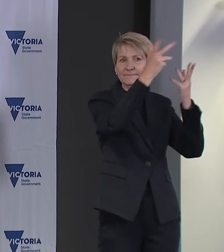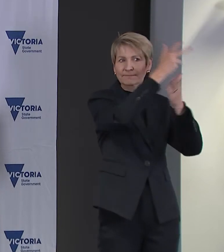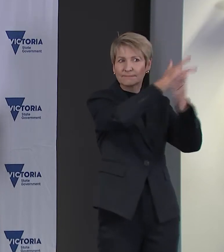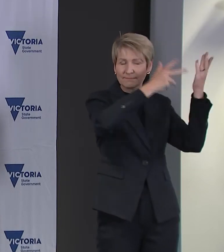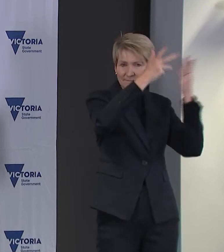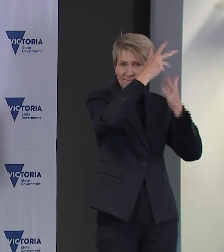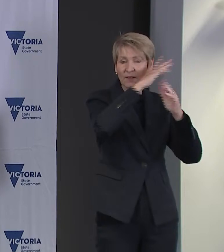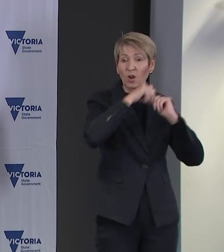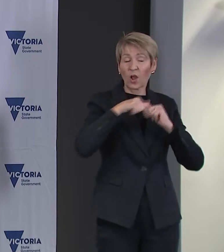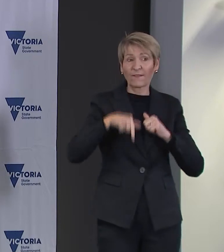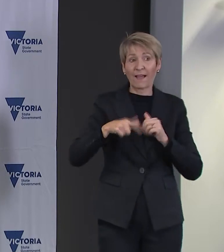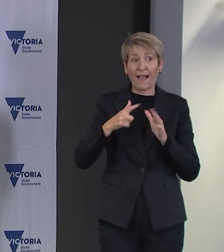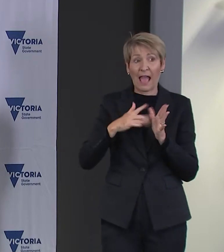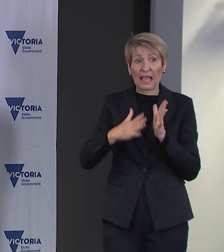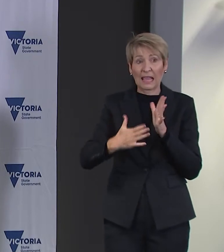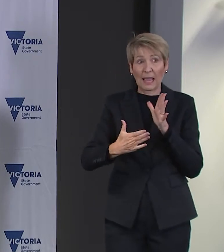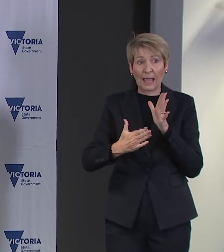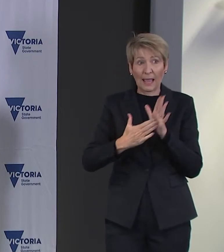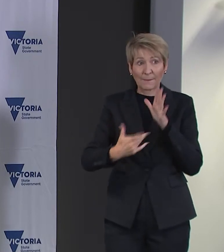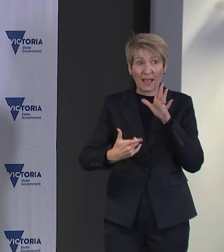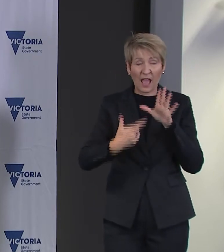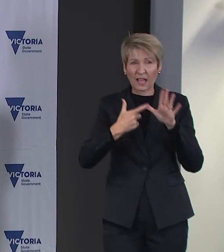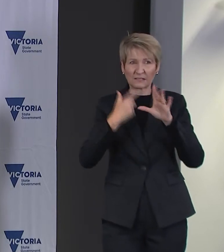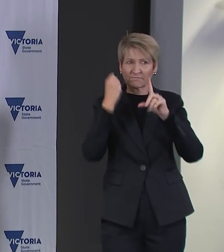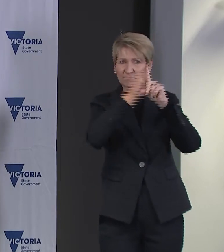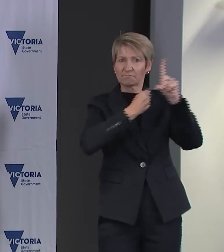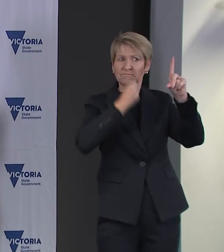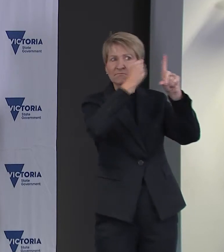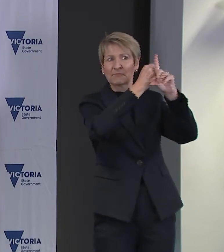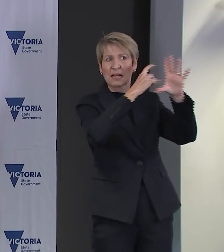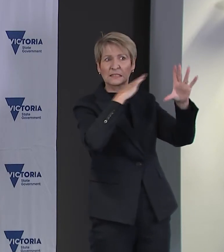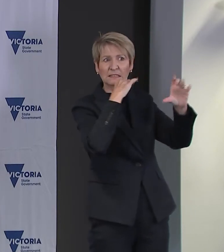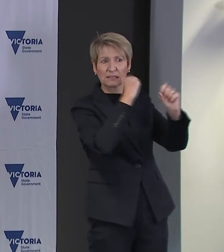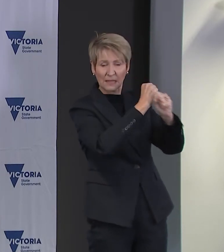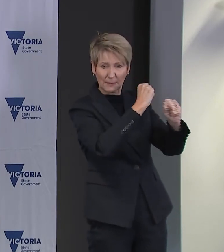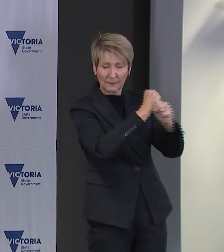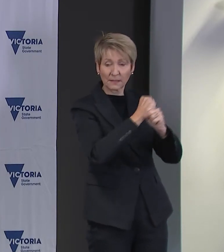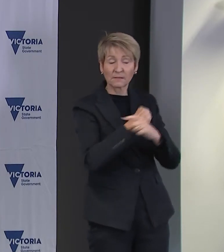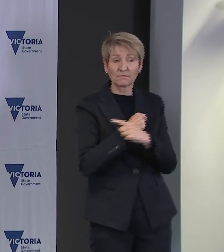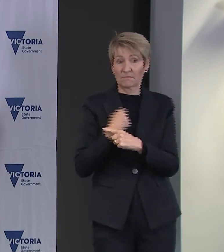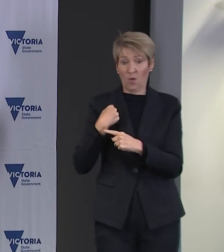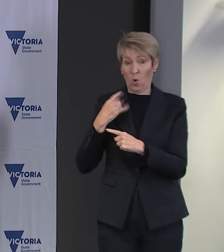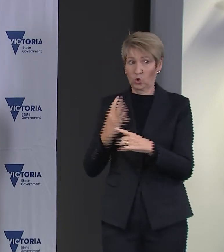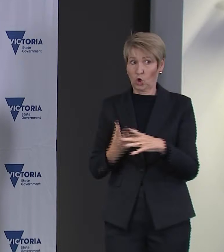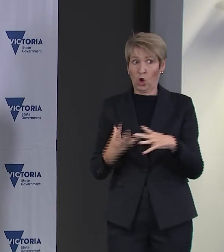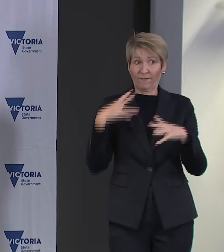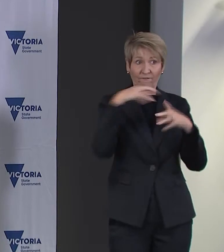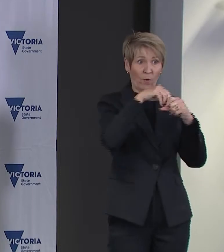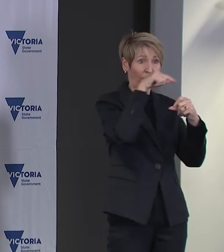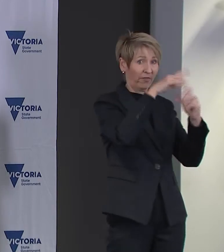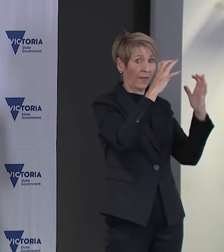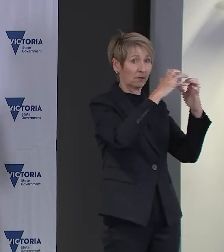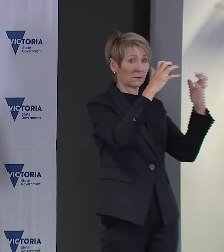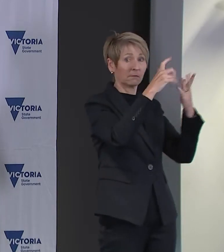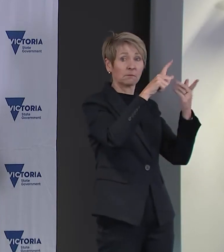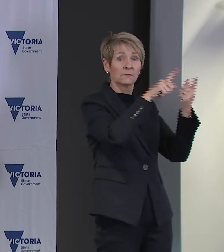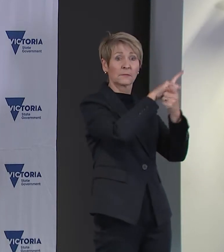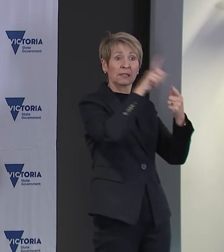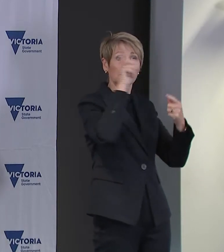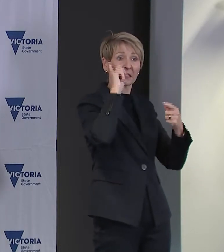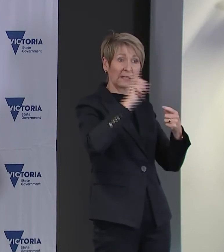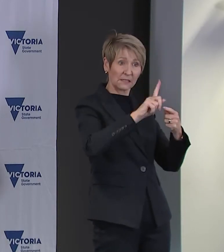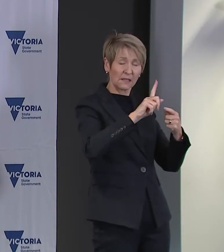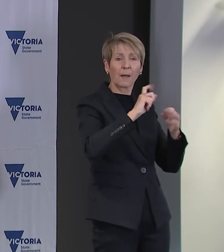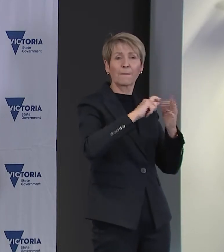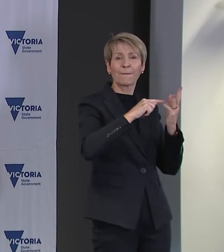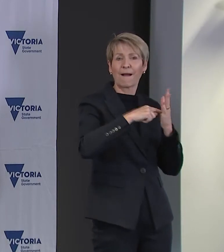my colleagues, and I know at the political level, and I know that at a departmental level before National Cabinet that